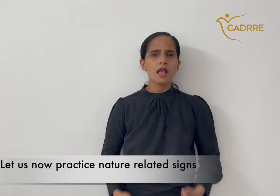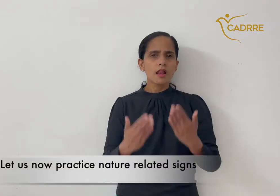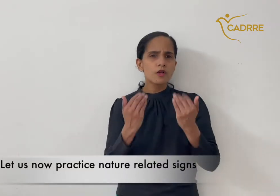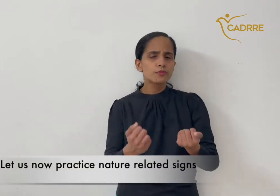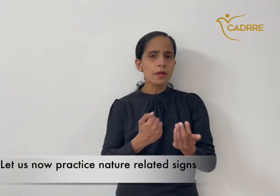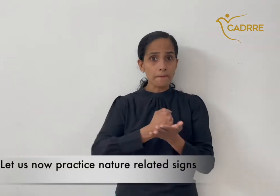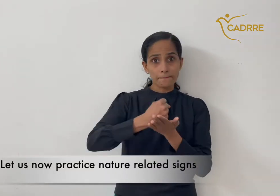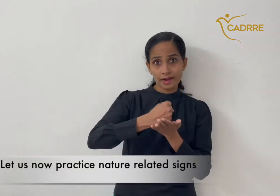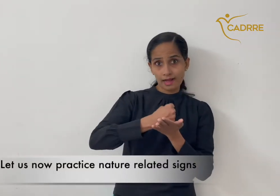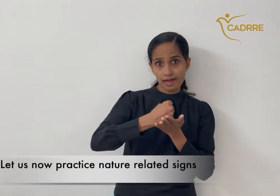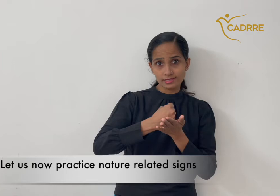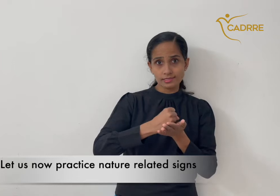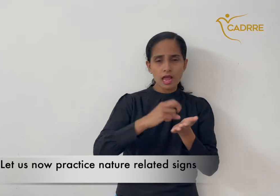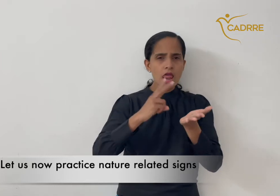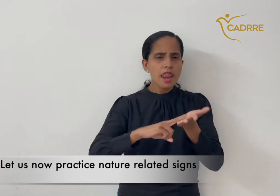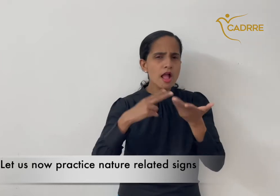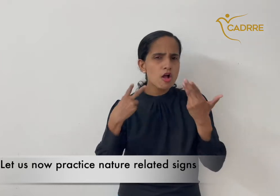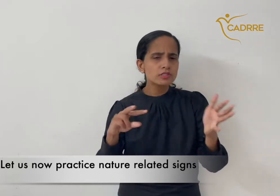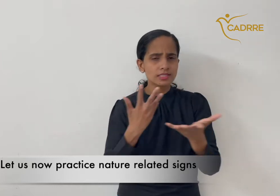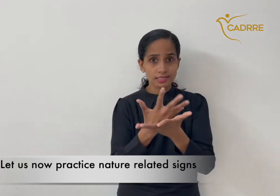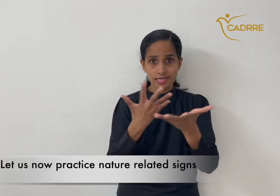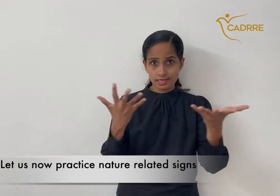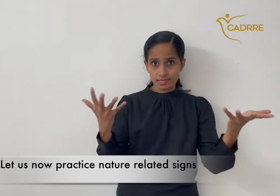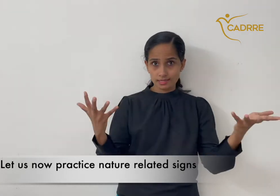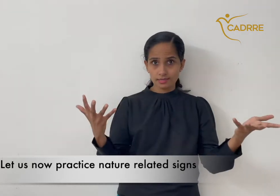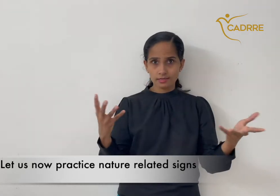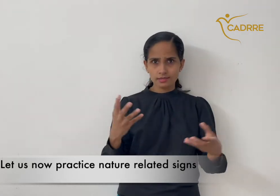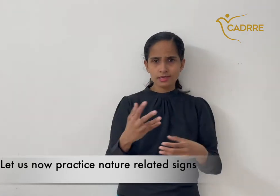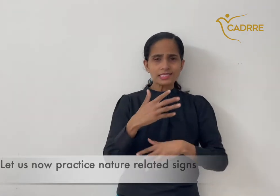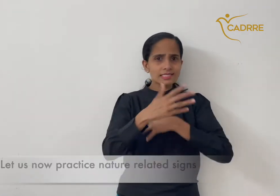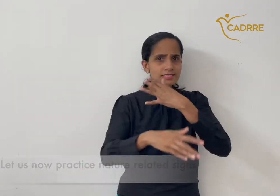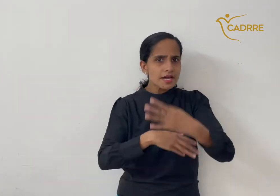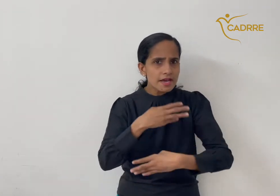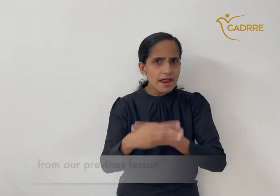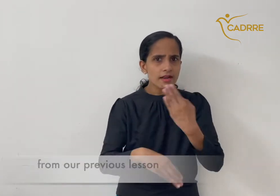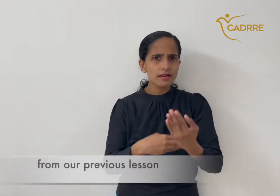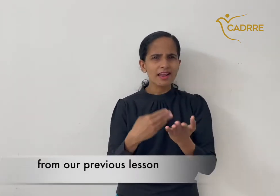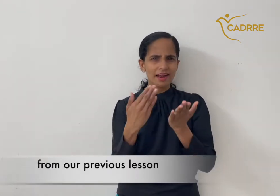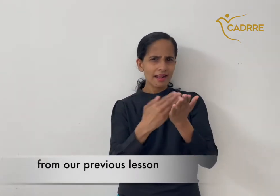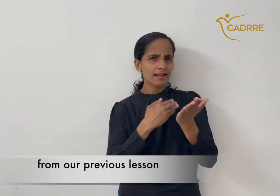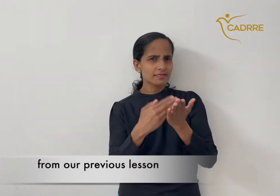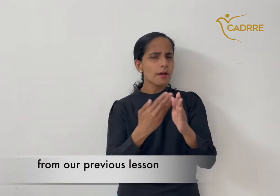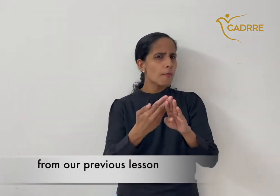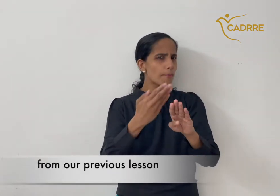Let us now practice nature-related signs from our previous lesson,